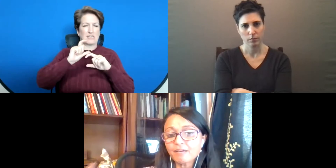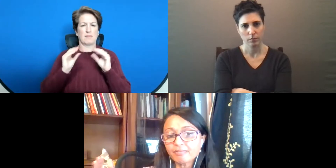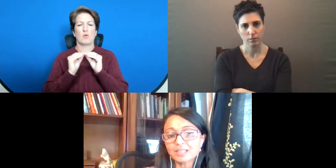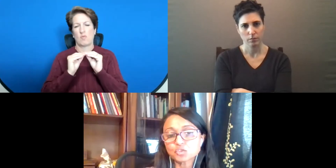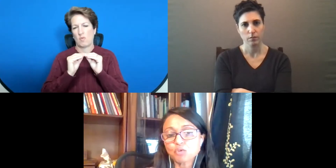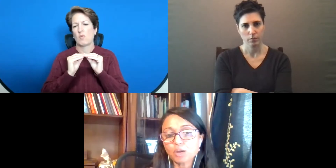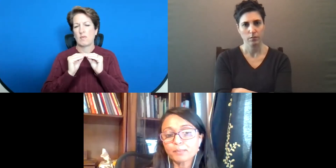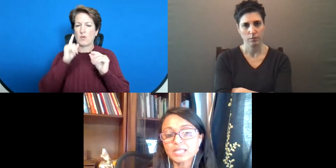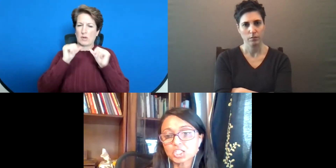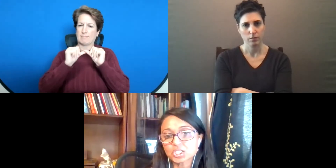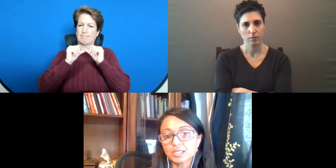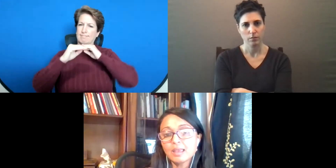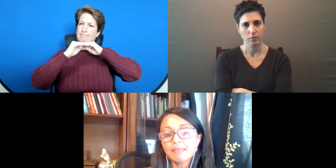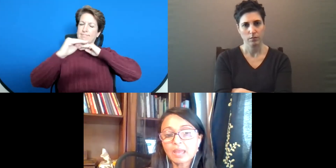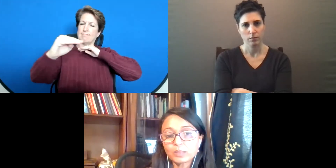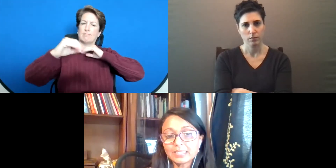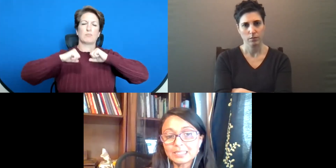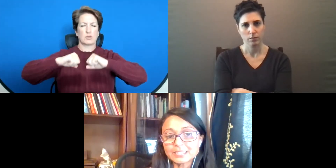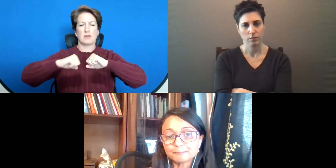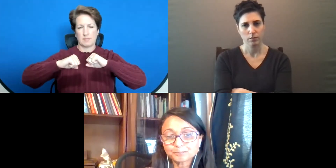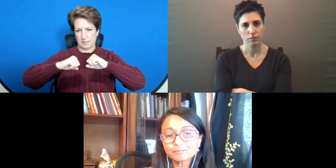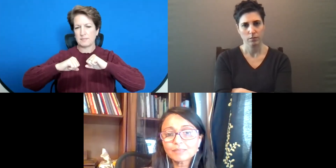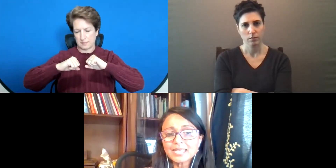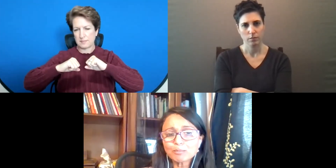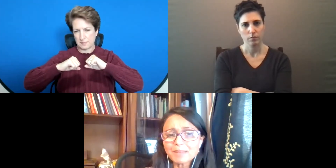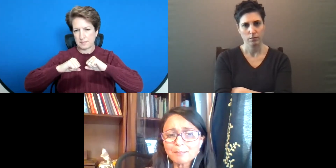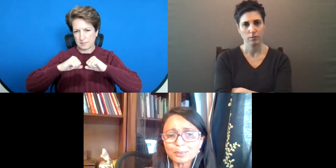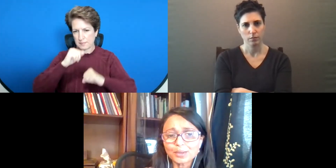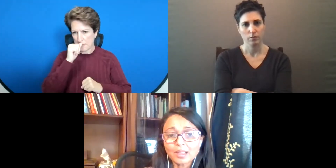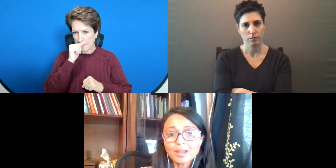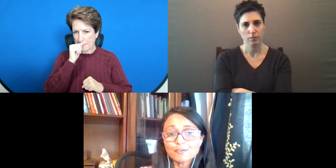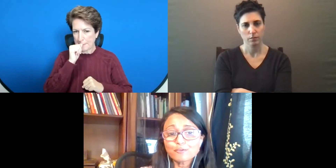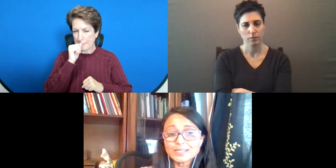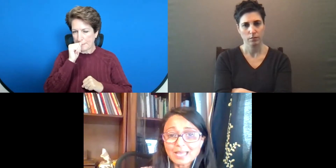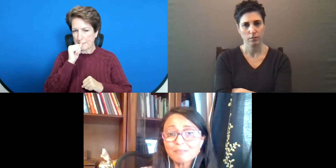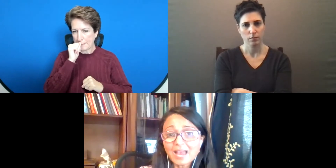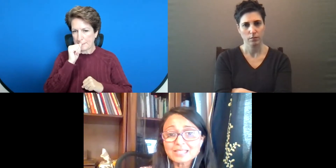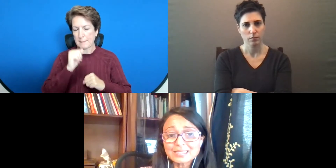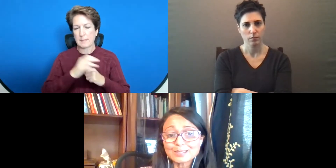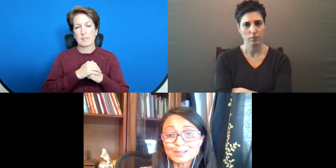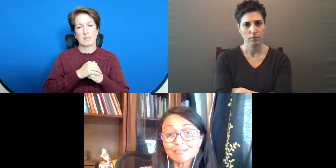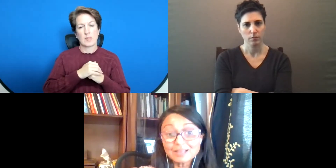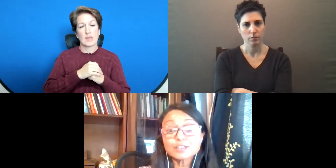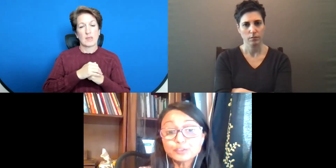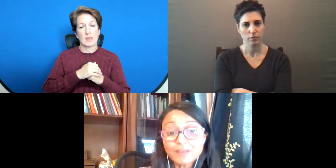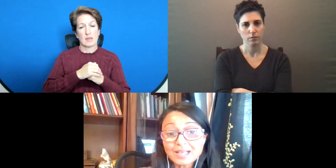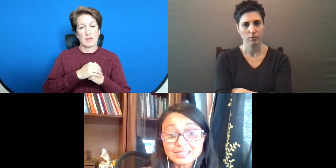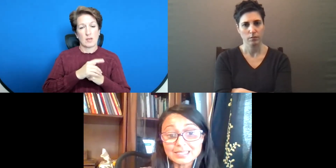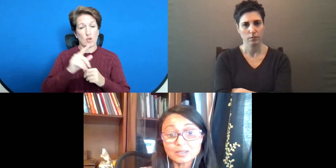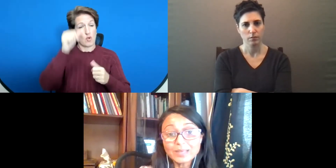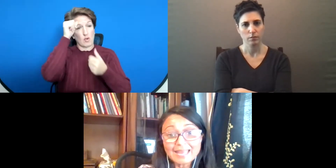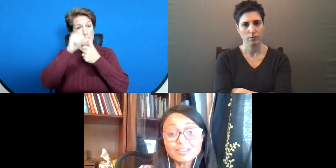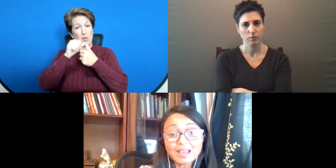to have that strong protection that we need. Now remember, for some vaccines, like the